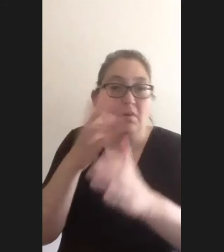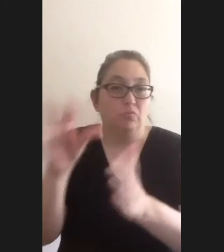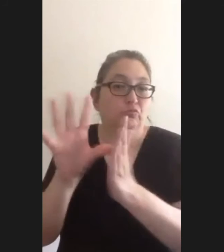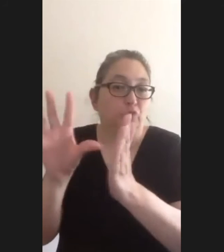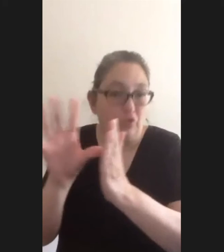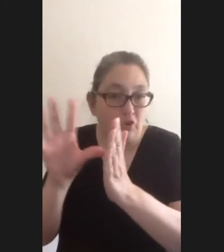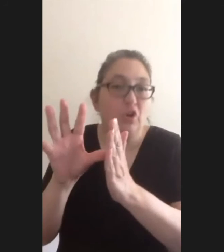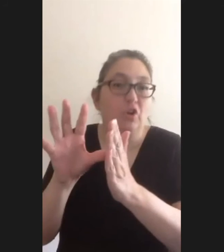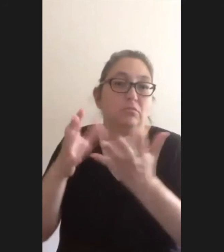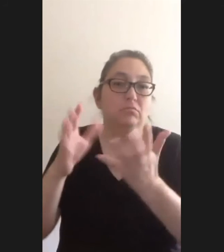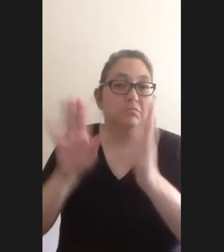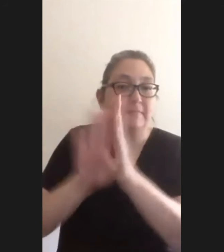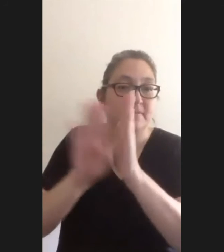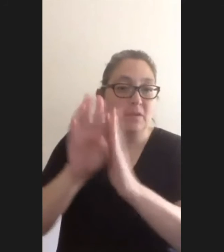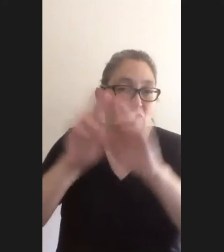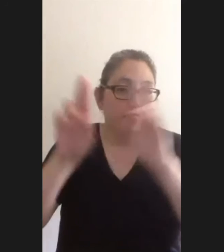Hello. Nice to meet you.